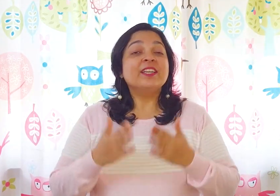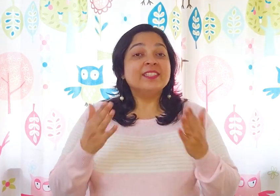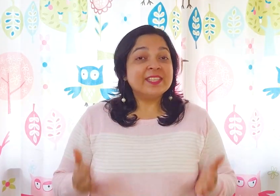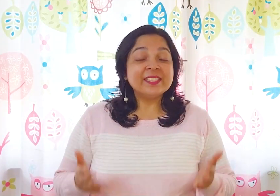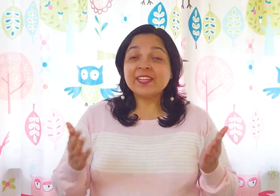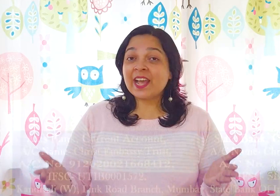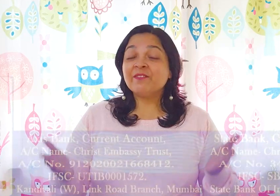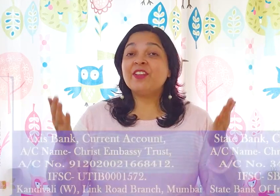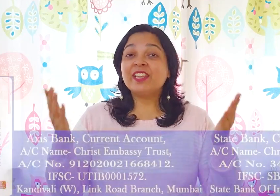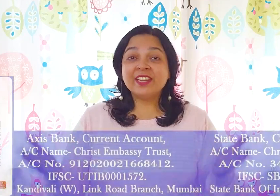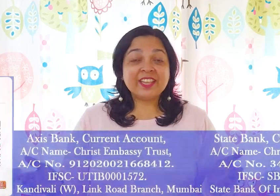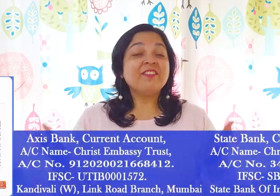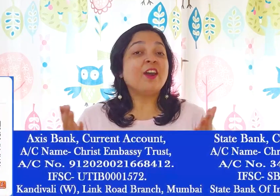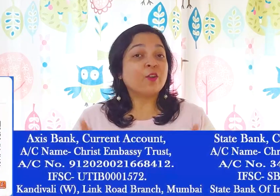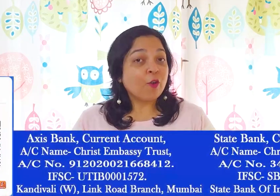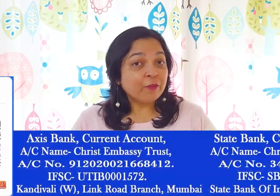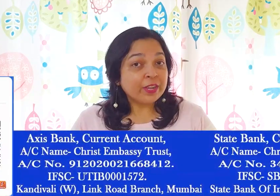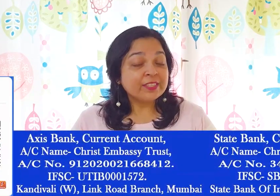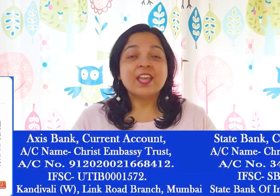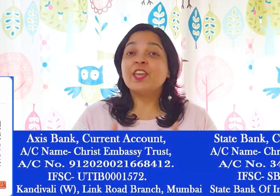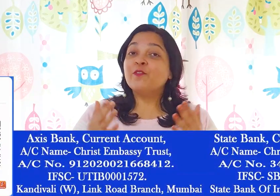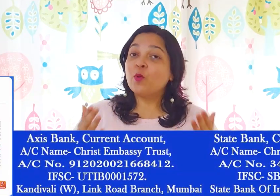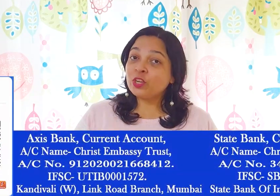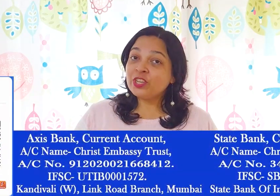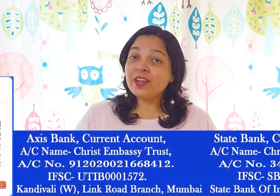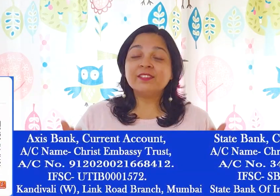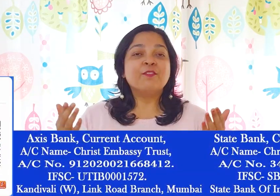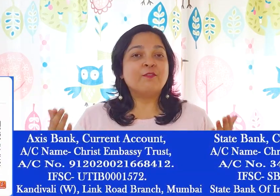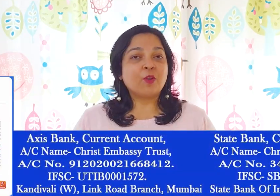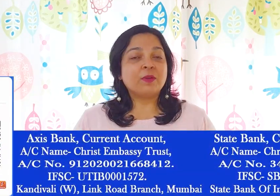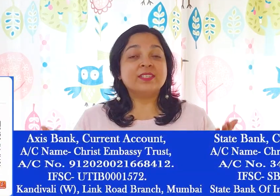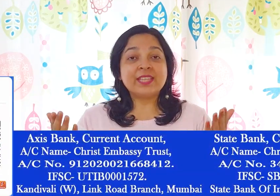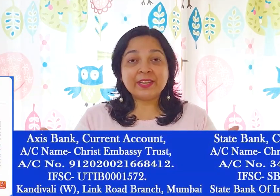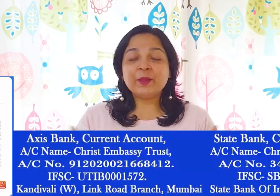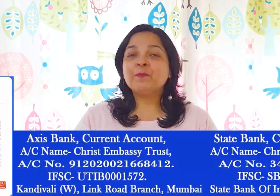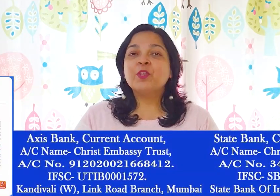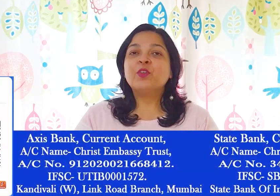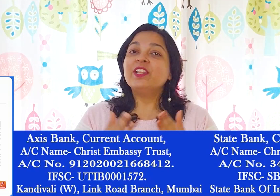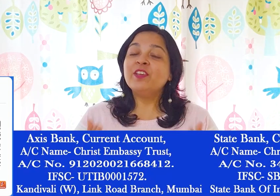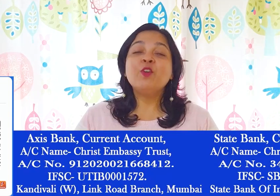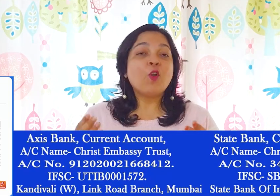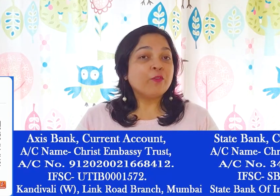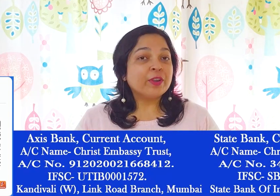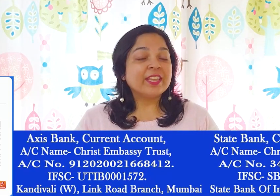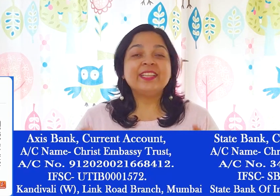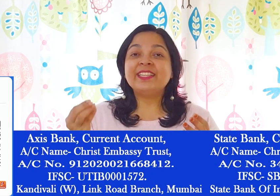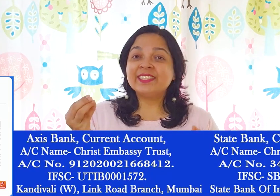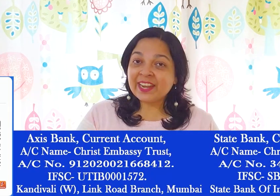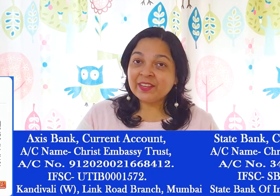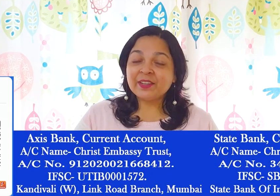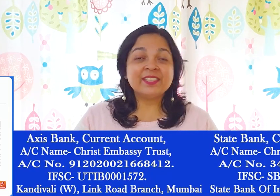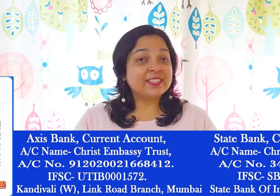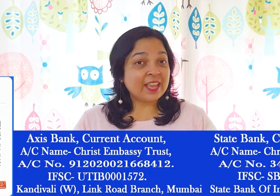the Lord. This is the time where we can give our offerings. If you're watching us from a center, you can give your offering in